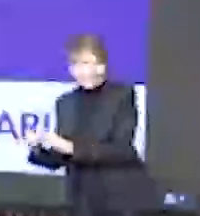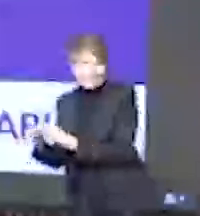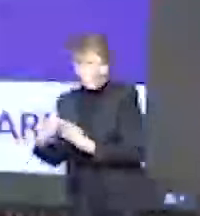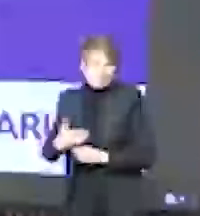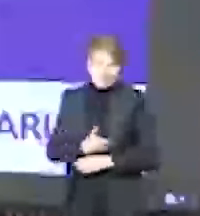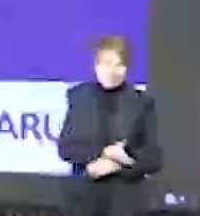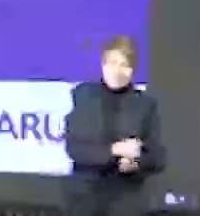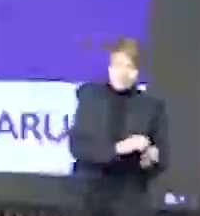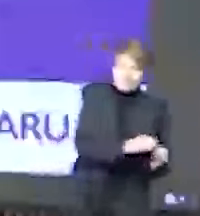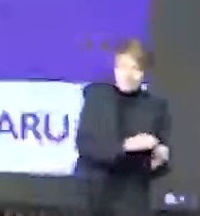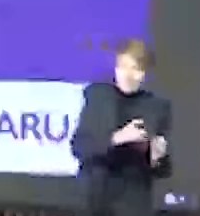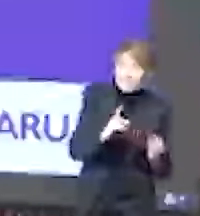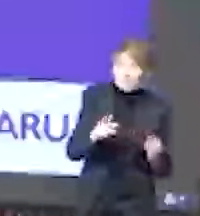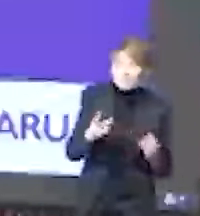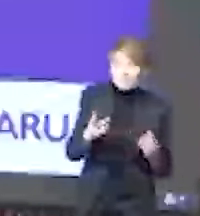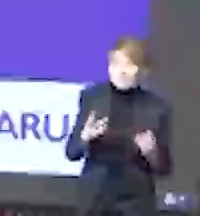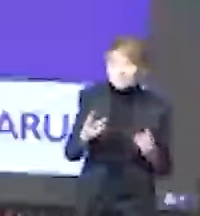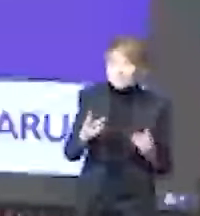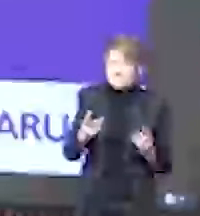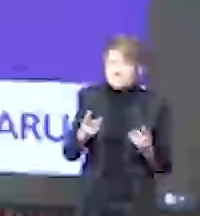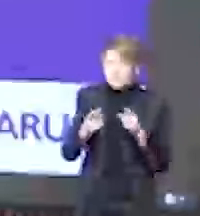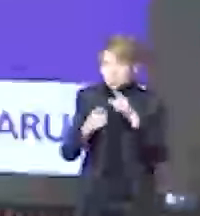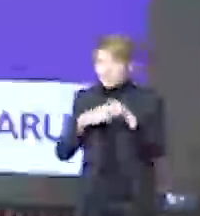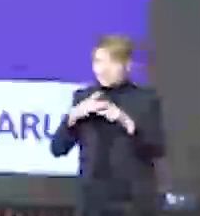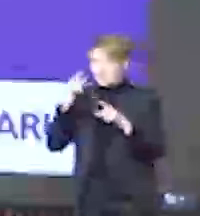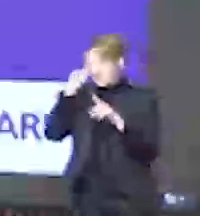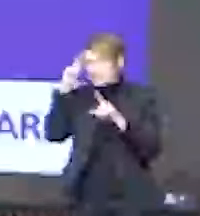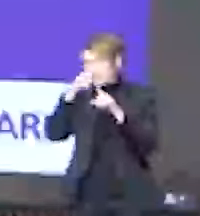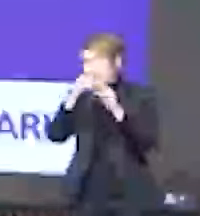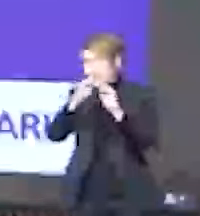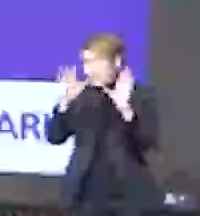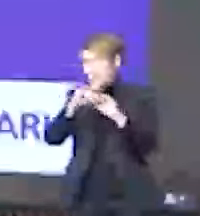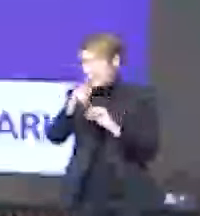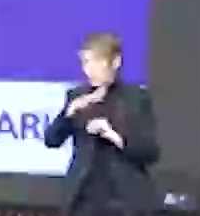it does require people to have an idea about what it is that you're trying to achieve.